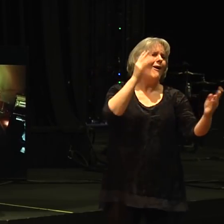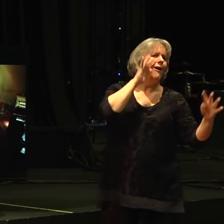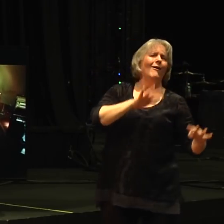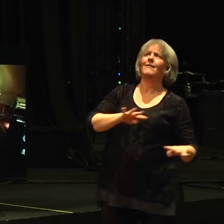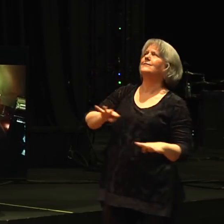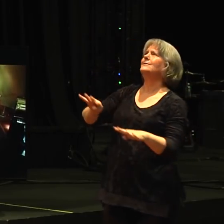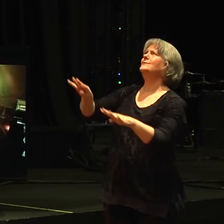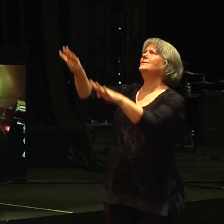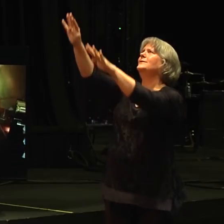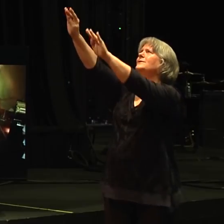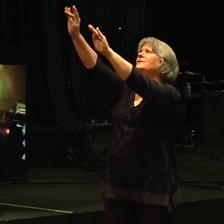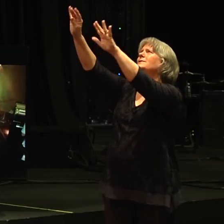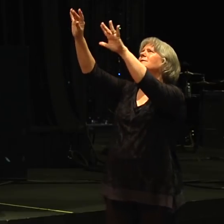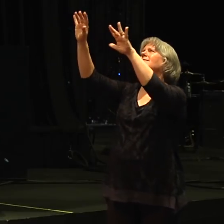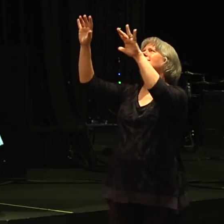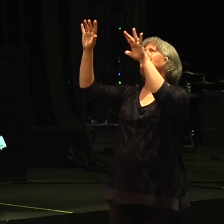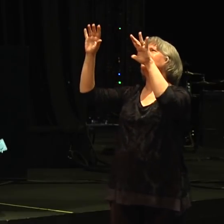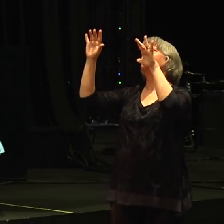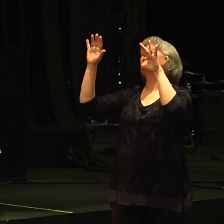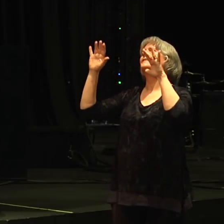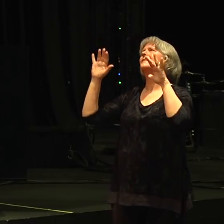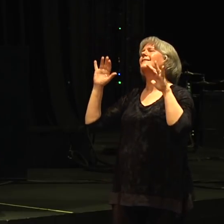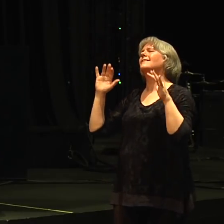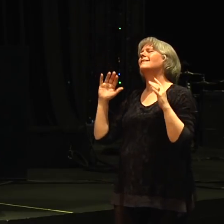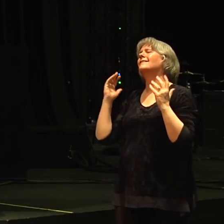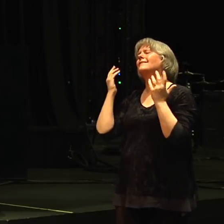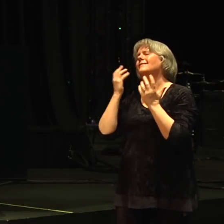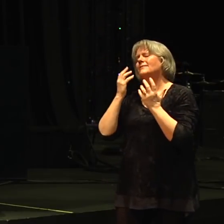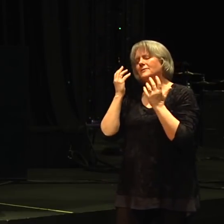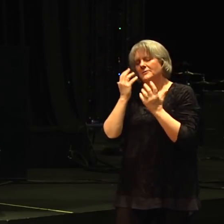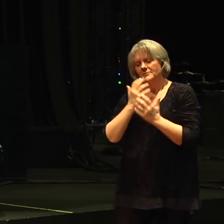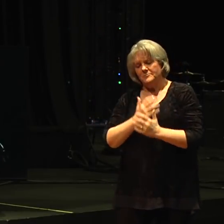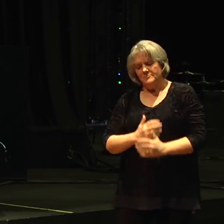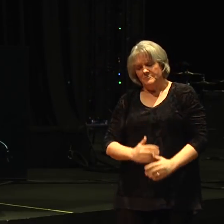for all to see.